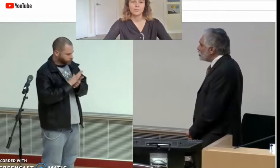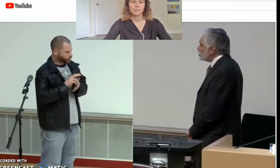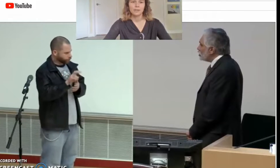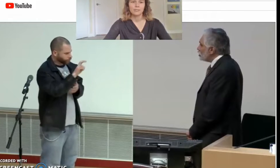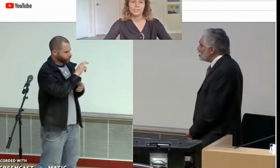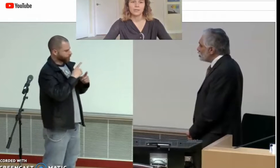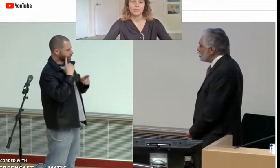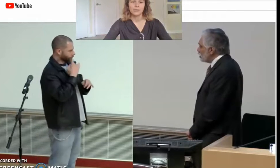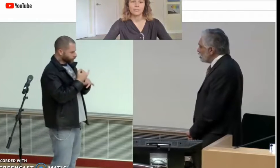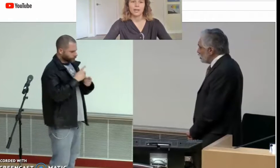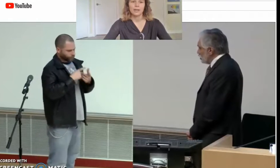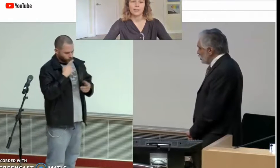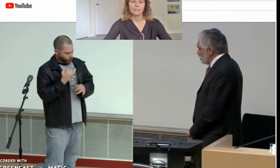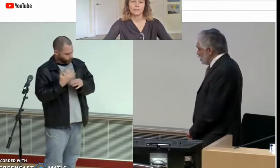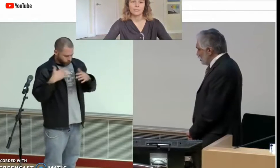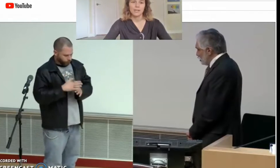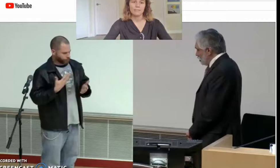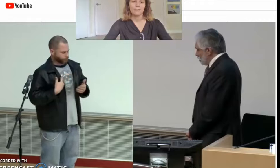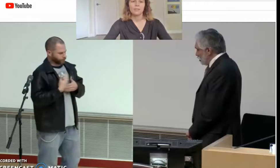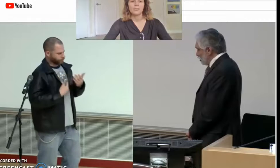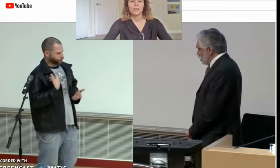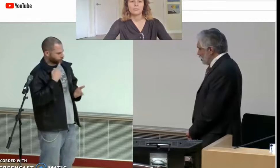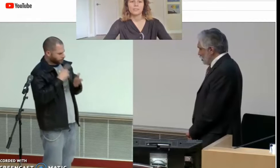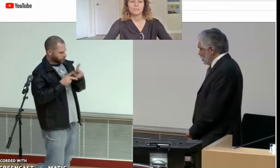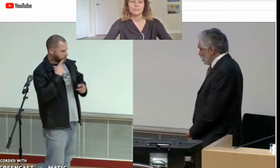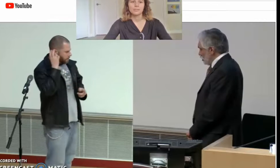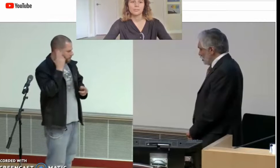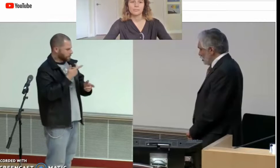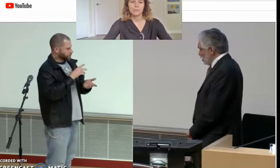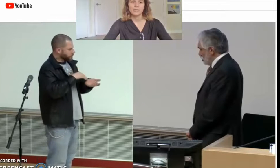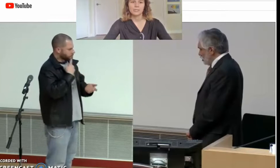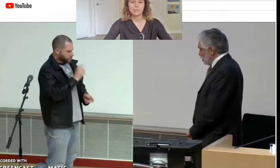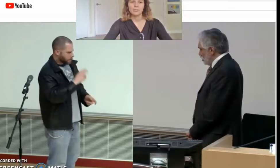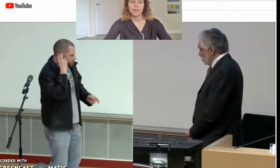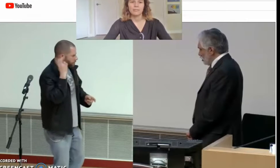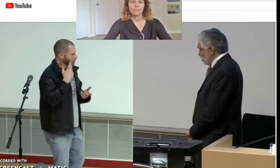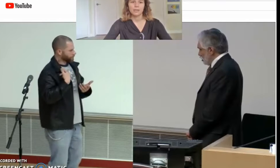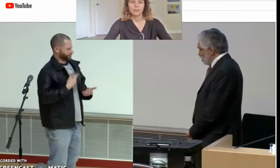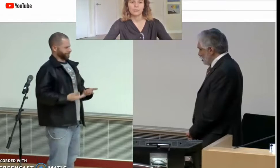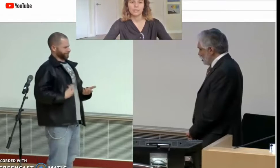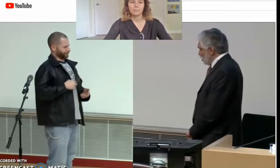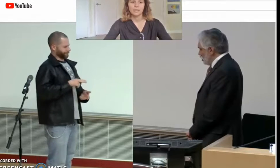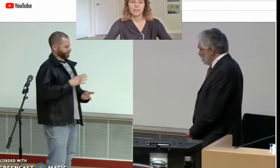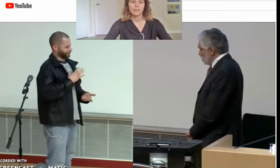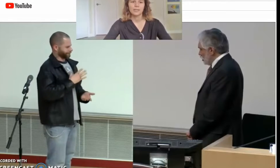When I was growing up, I am deaf. I went to different schools. I was mainstreamed. I have a cochlear implant.